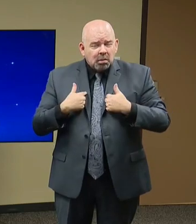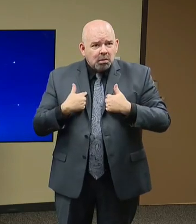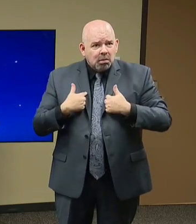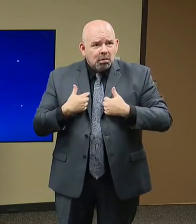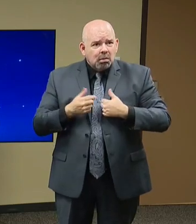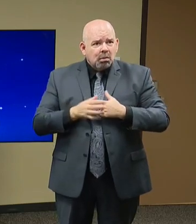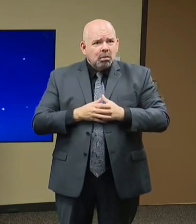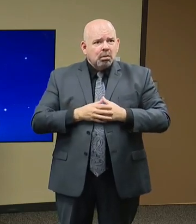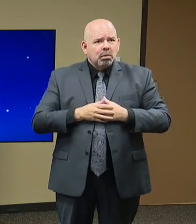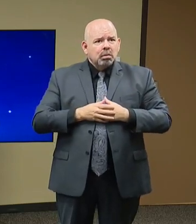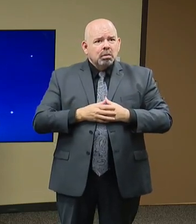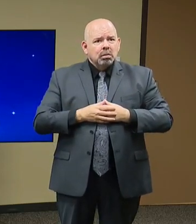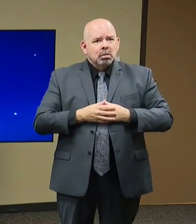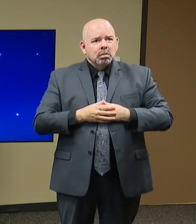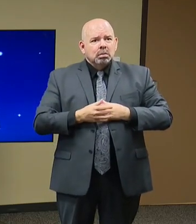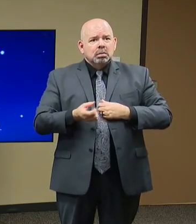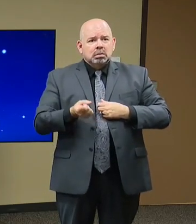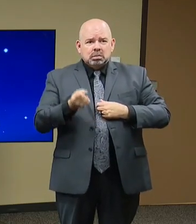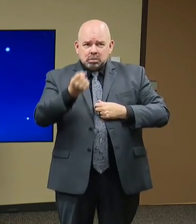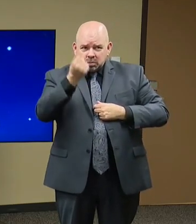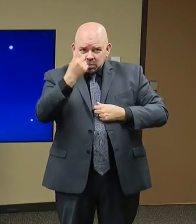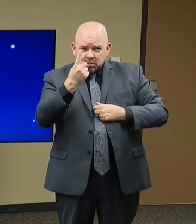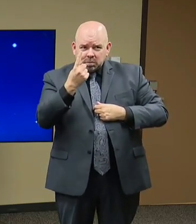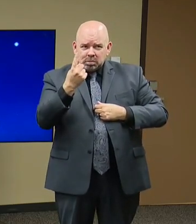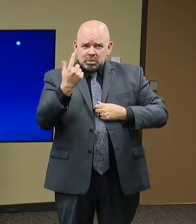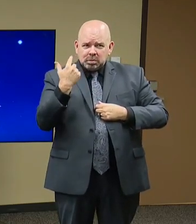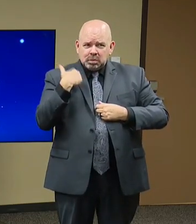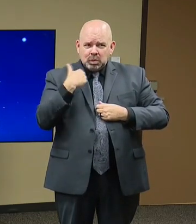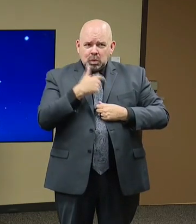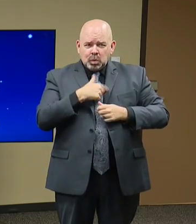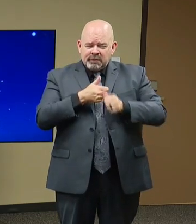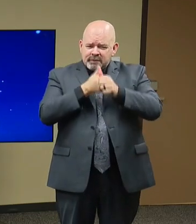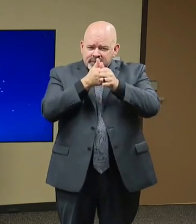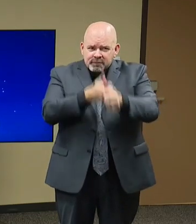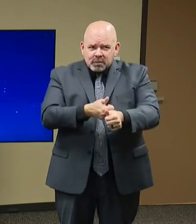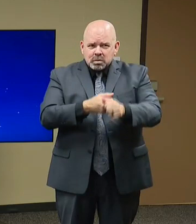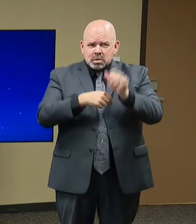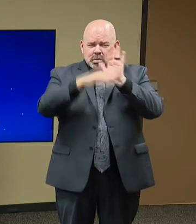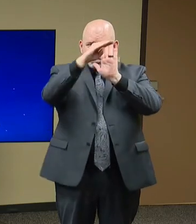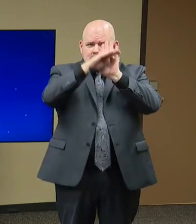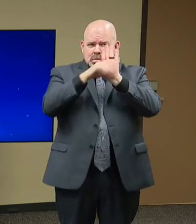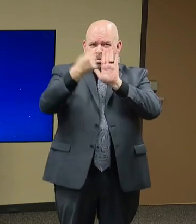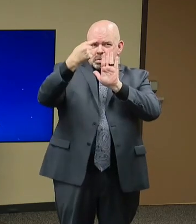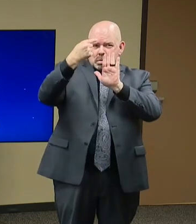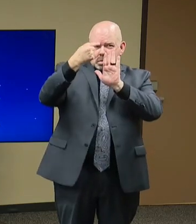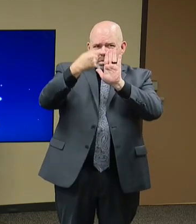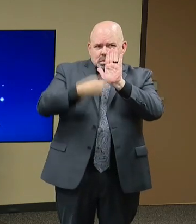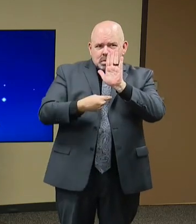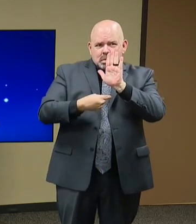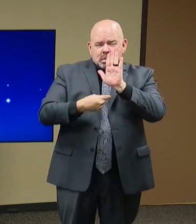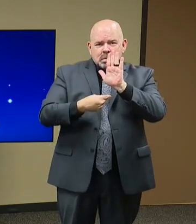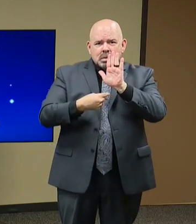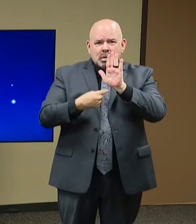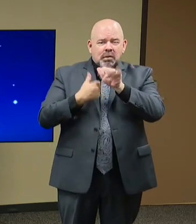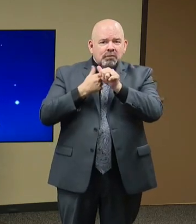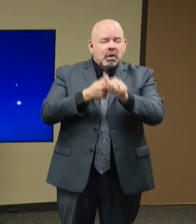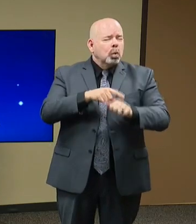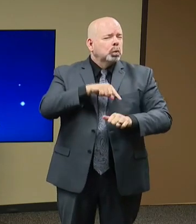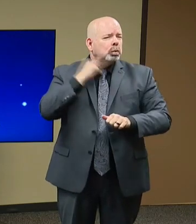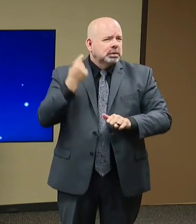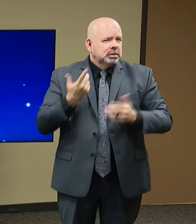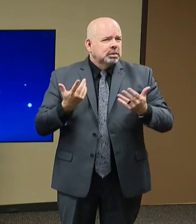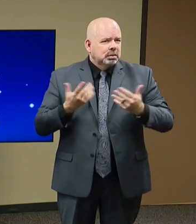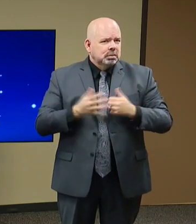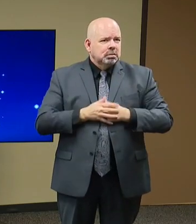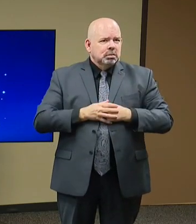true to the metrics and to what we'd been saying with our risk categories from the start, that we're going to be evaluating this when we saw